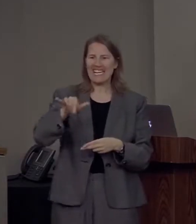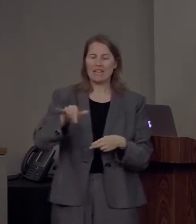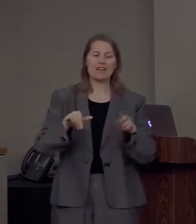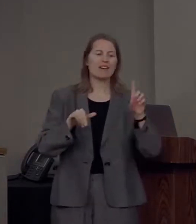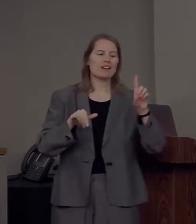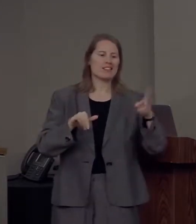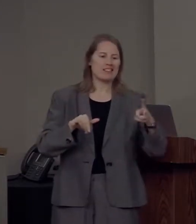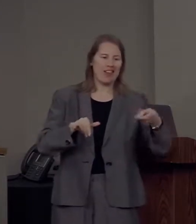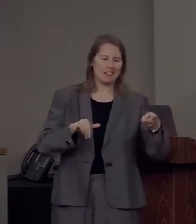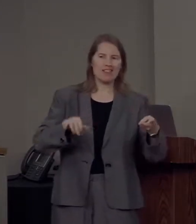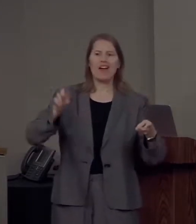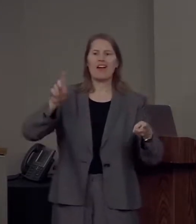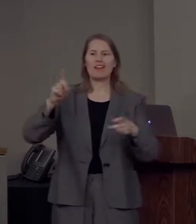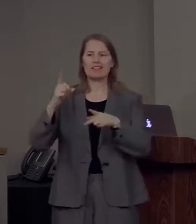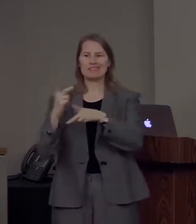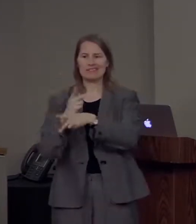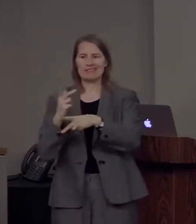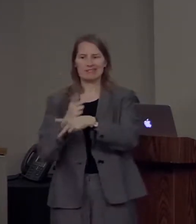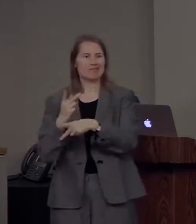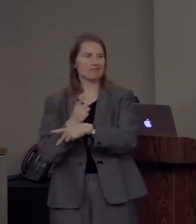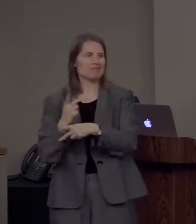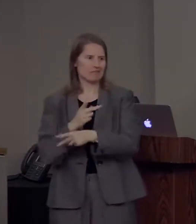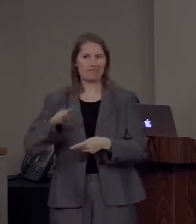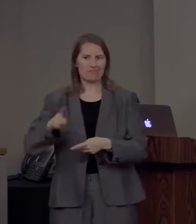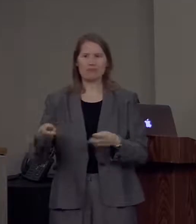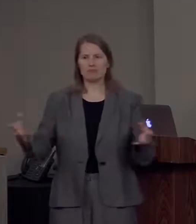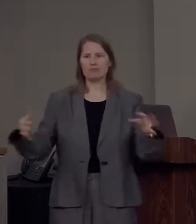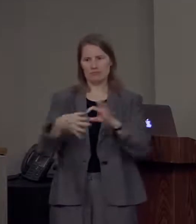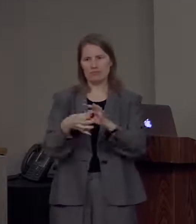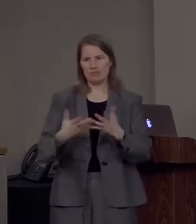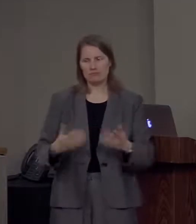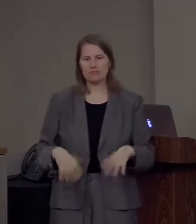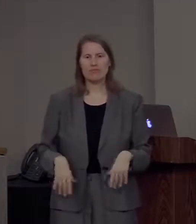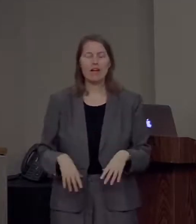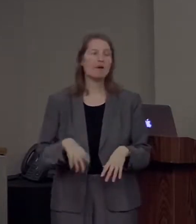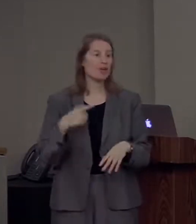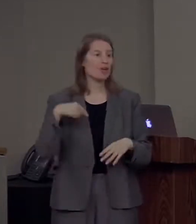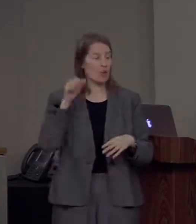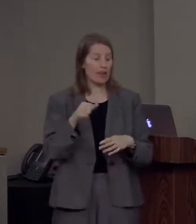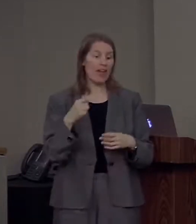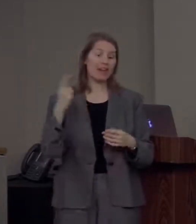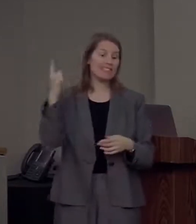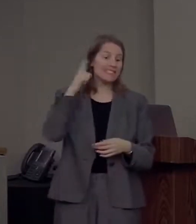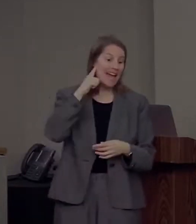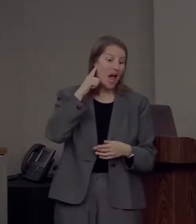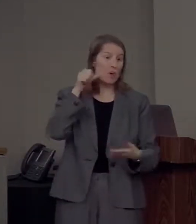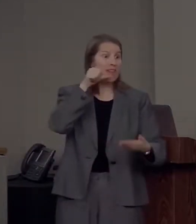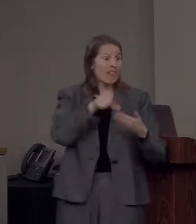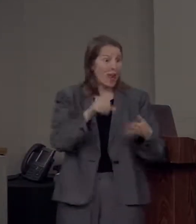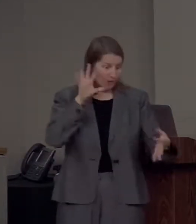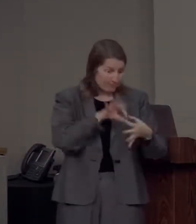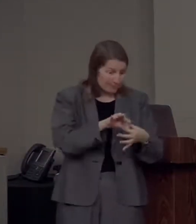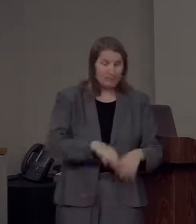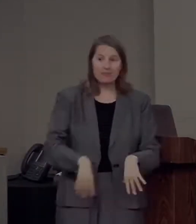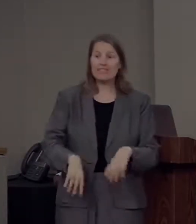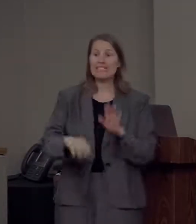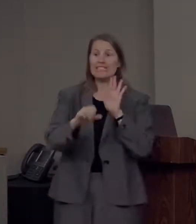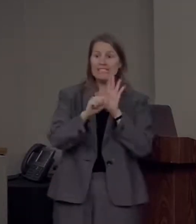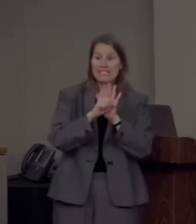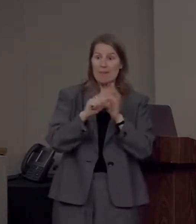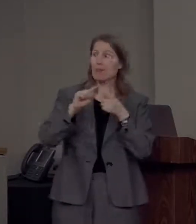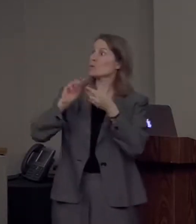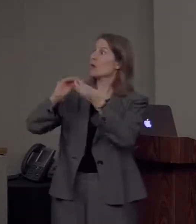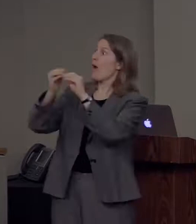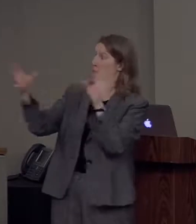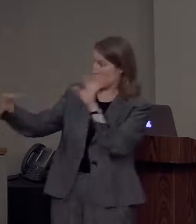dyscalculia, and an intuitive theory would be, you've got to map sounds to letters, you've got to map symbols to magnitudes. It